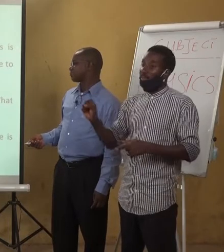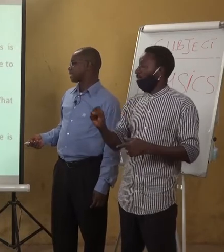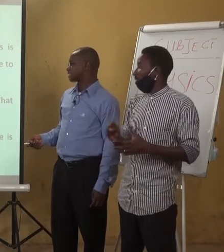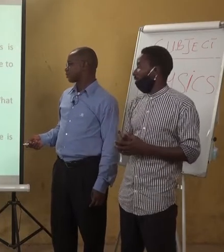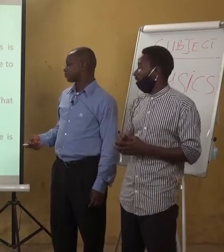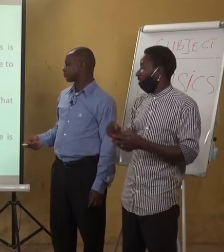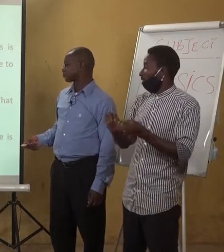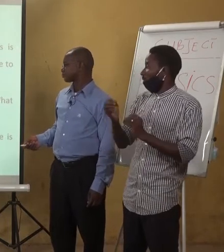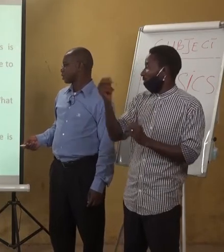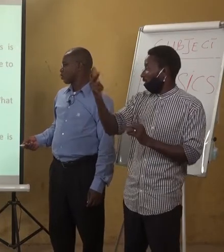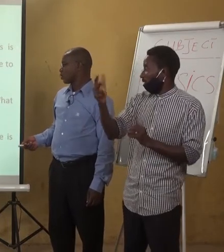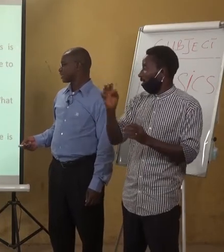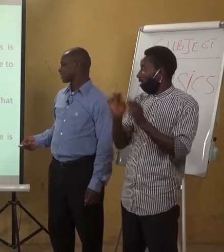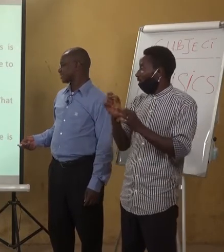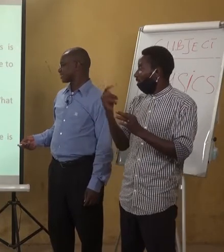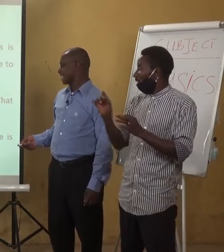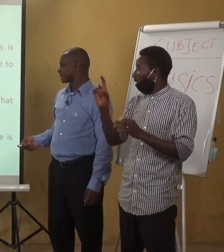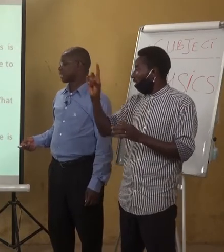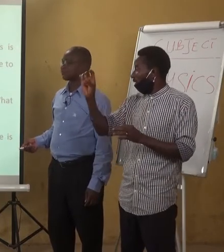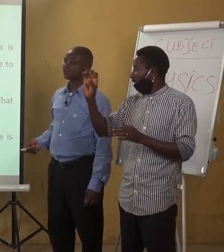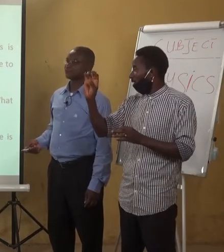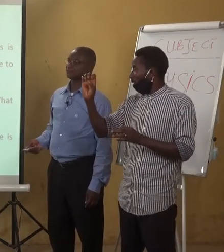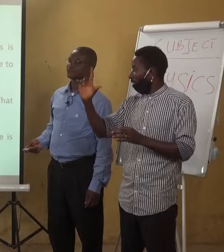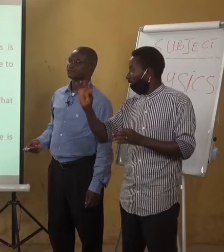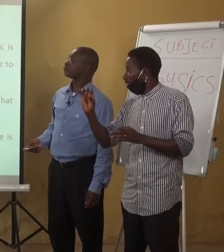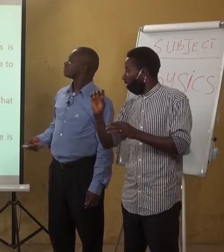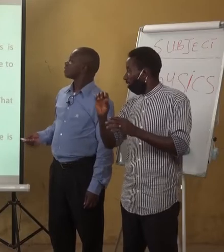0.231 per second, what is its half-life?